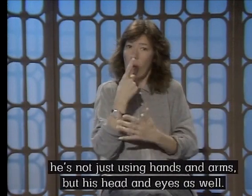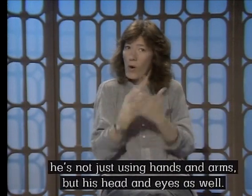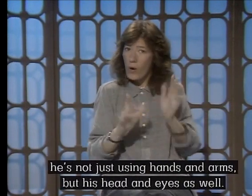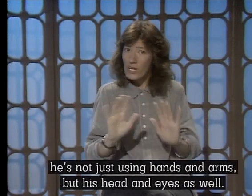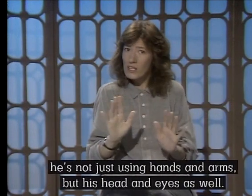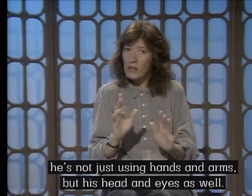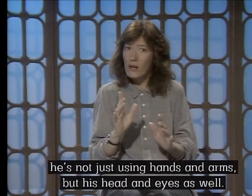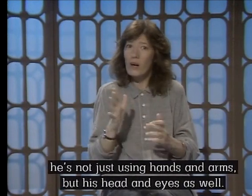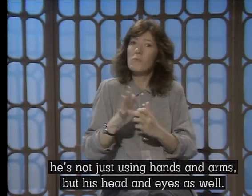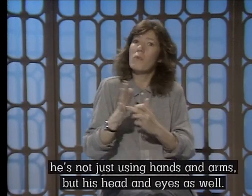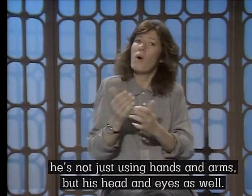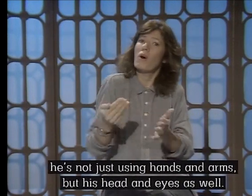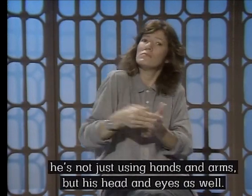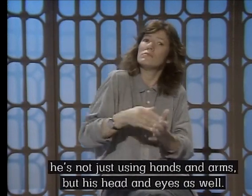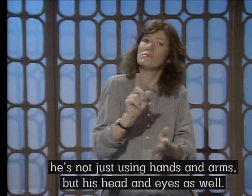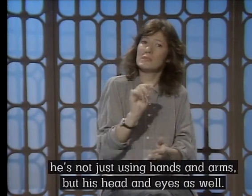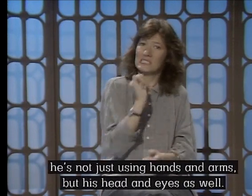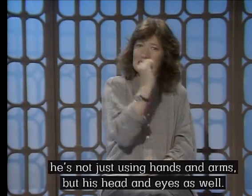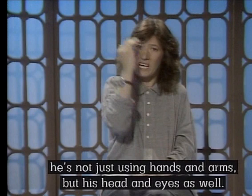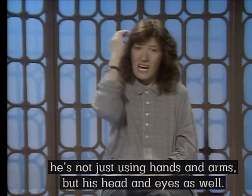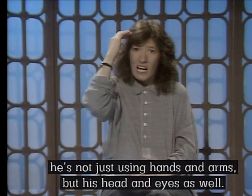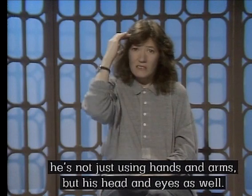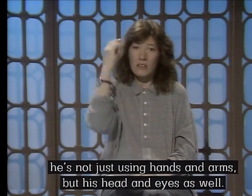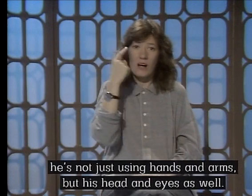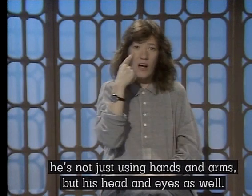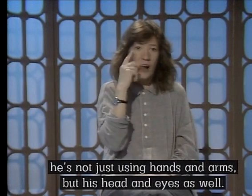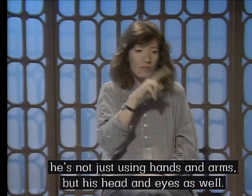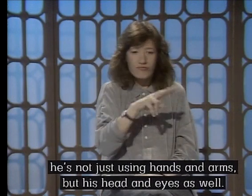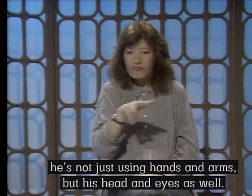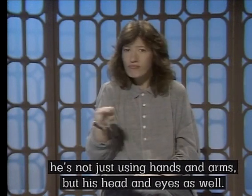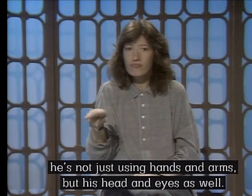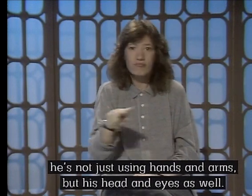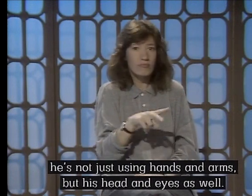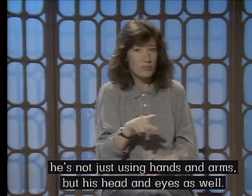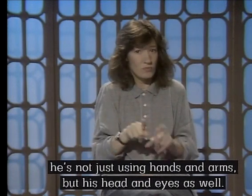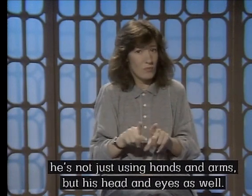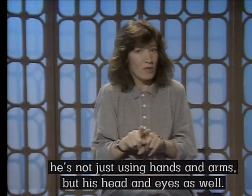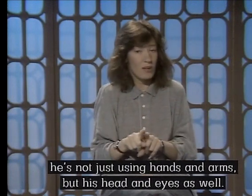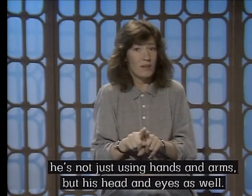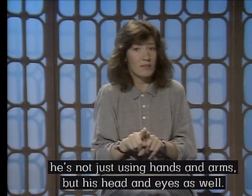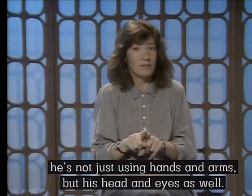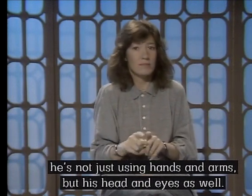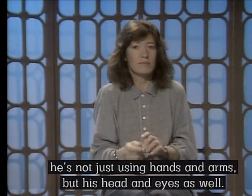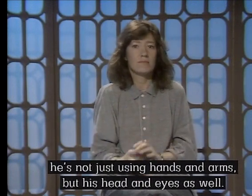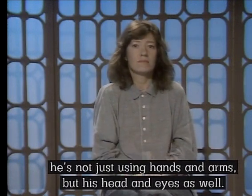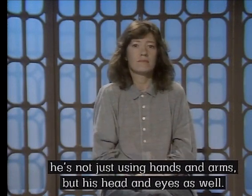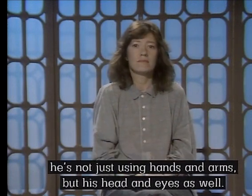arms, he's using his head and eyes as well. Watch closely.